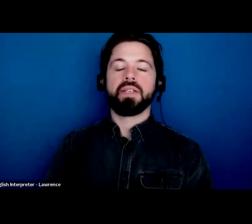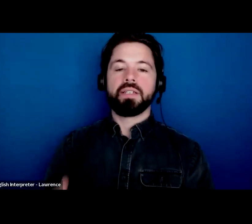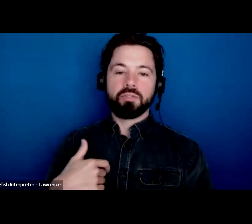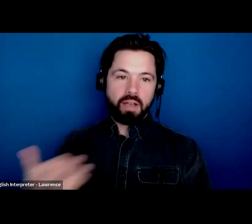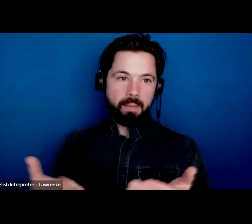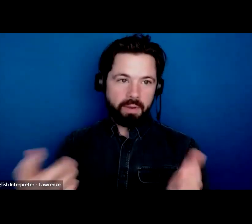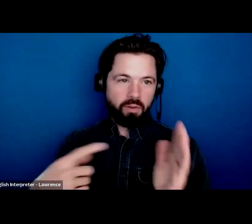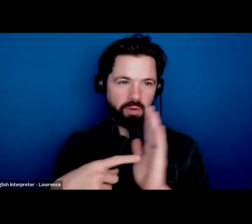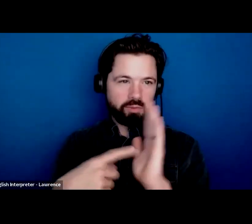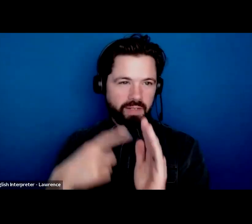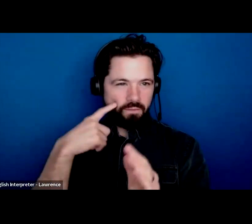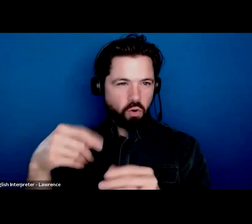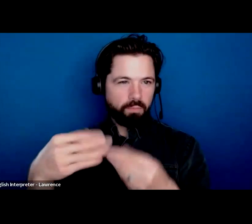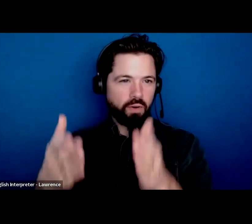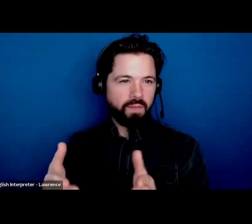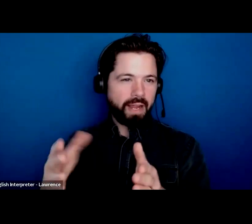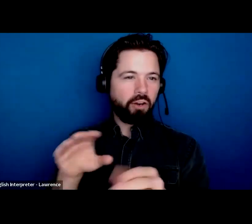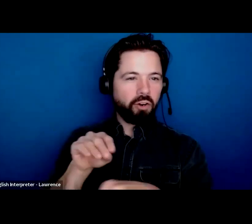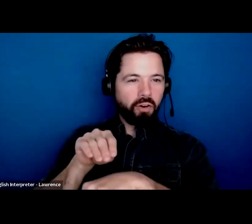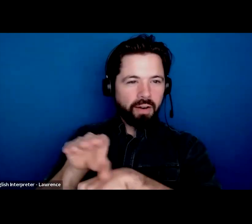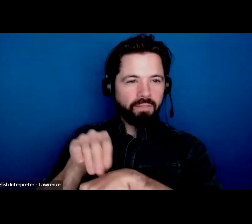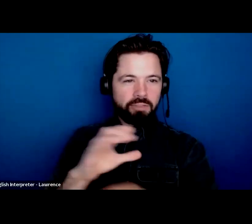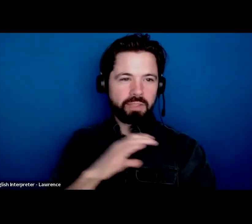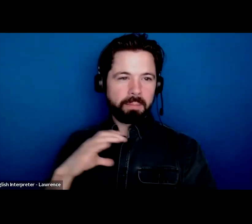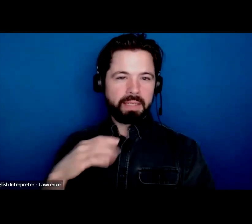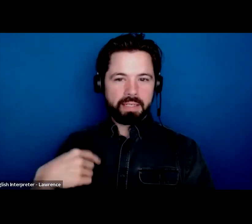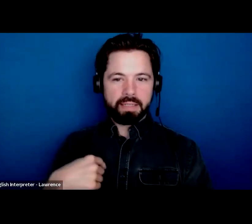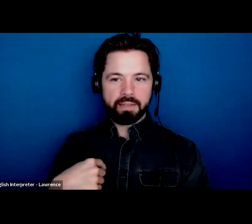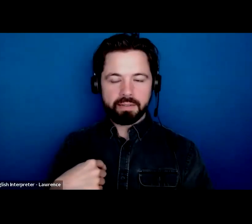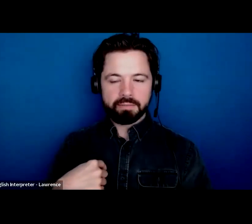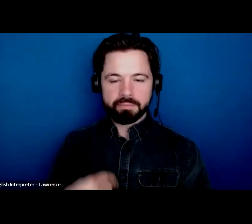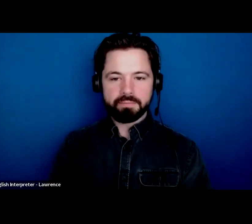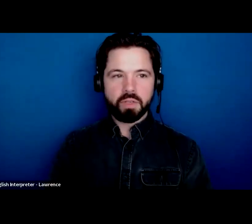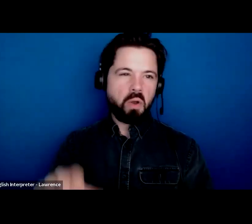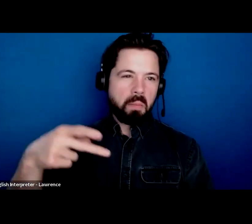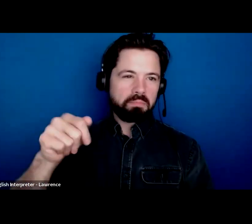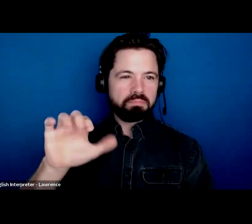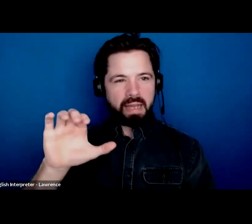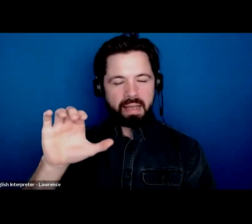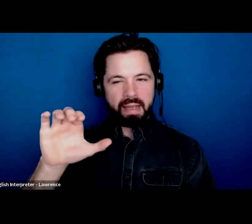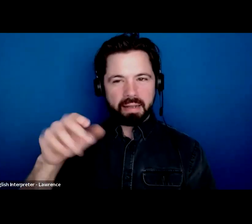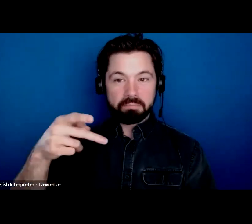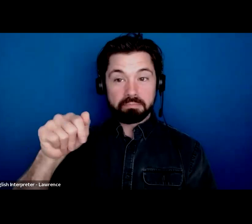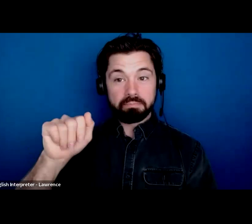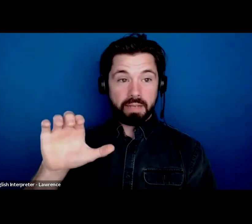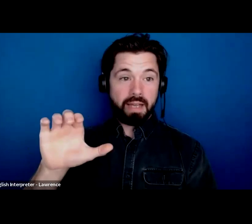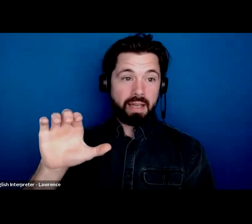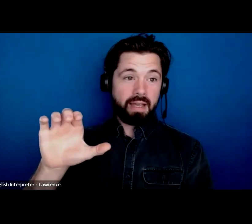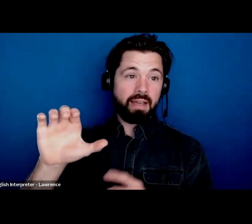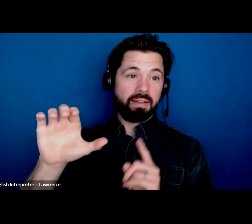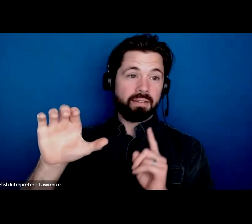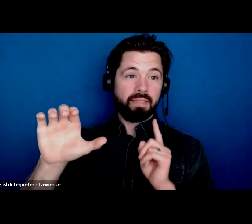representative of the Provider Advisory Committee, or the PAC. PAC, as many of you know, is